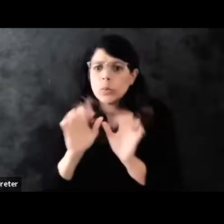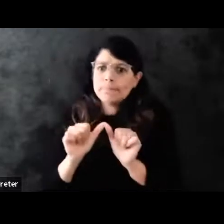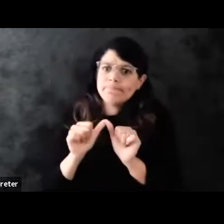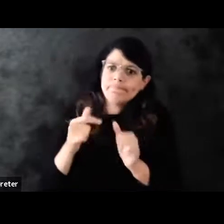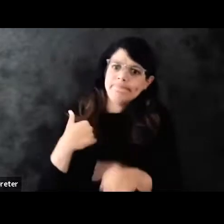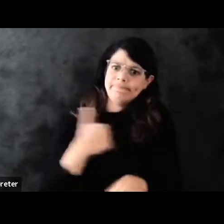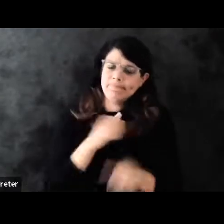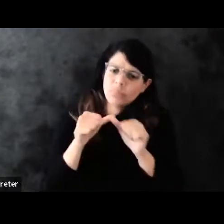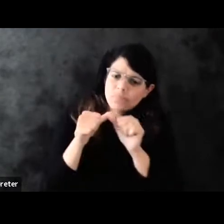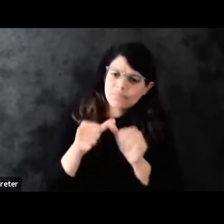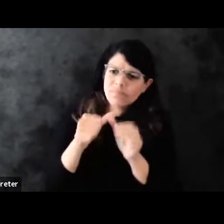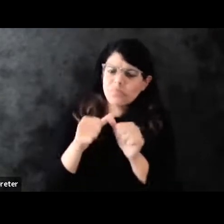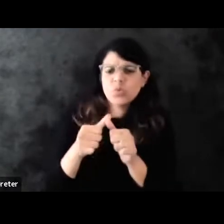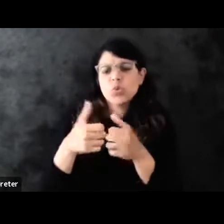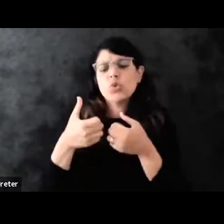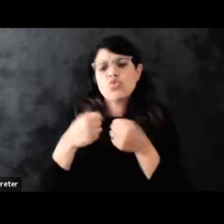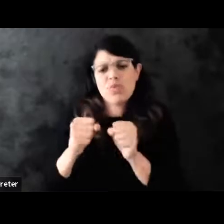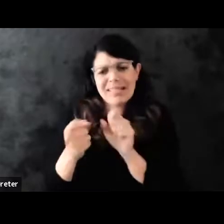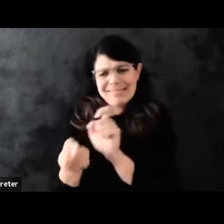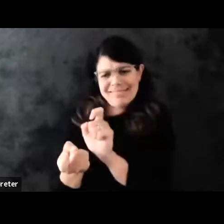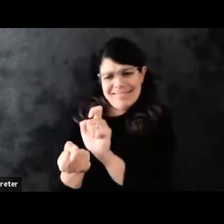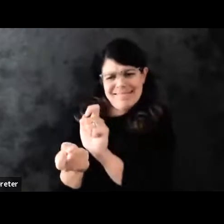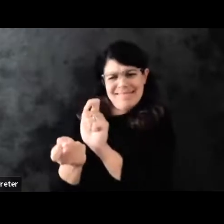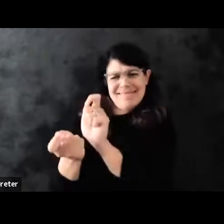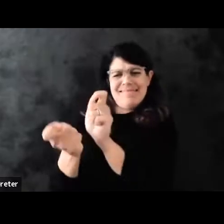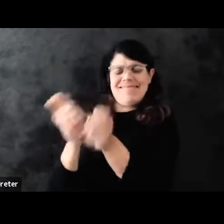coalitions with Black folks, you know what I mean? And